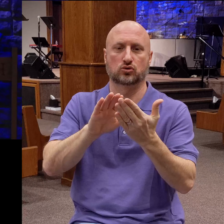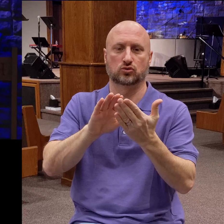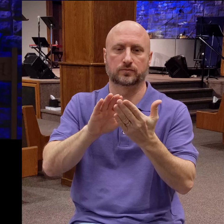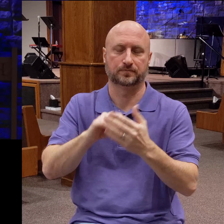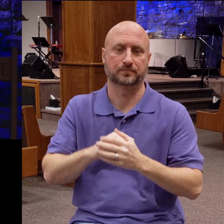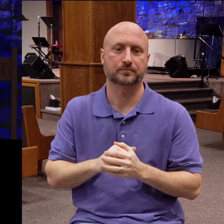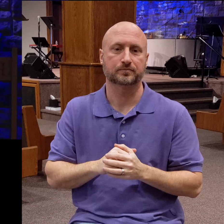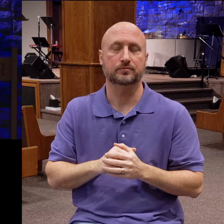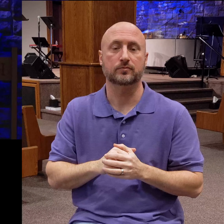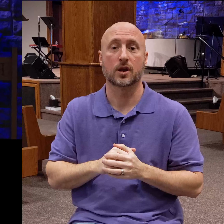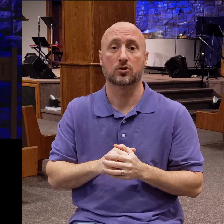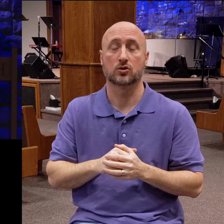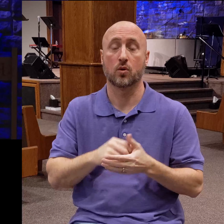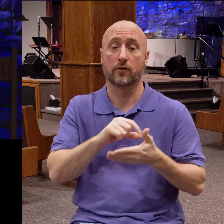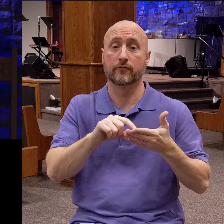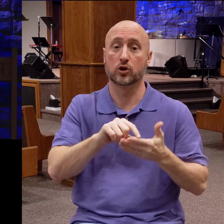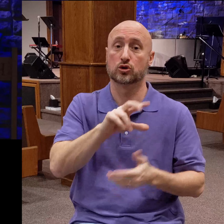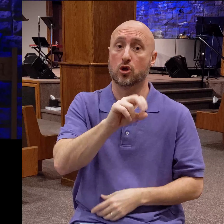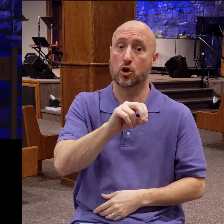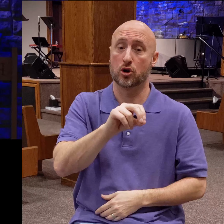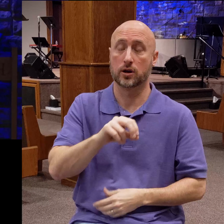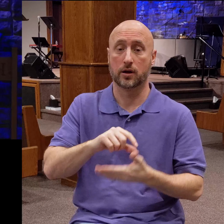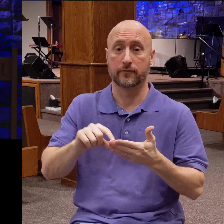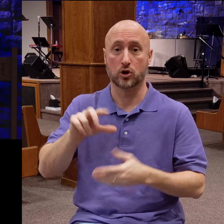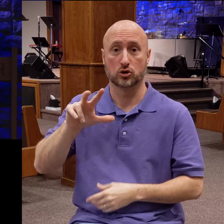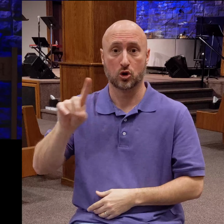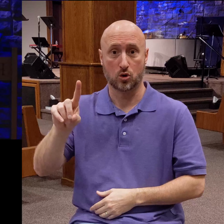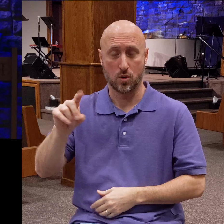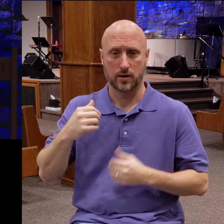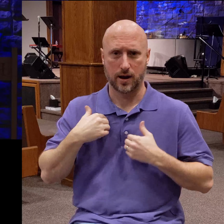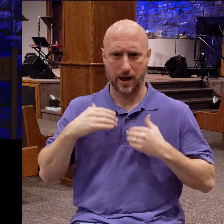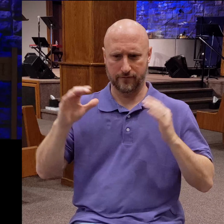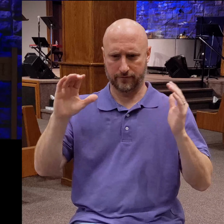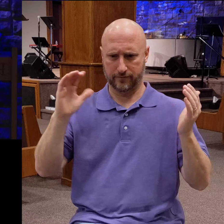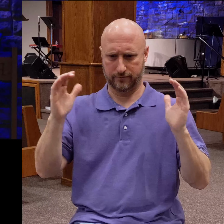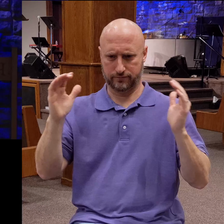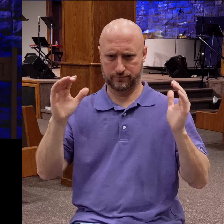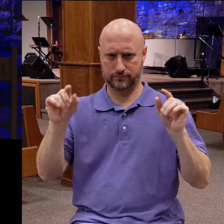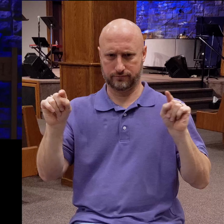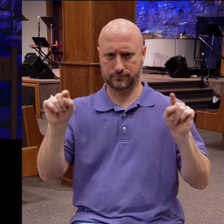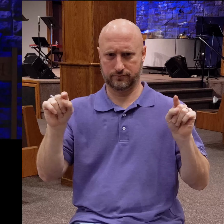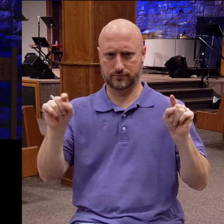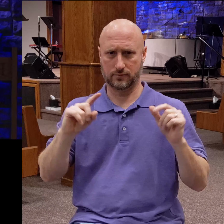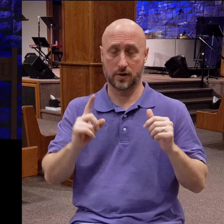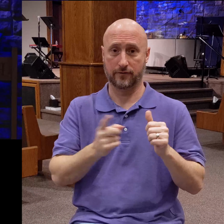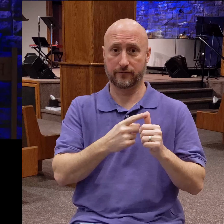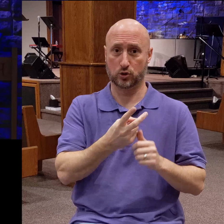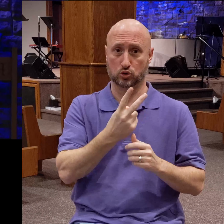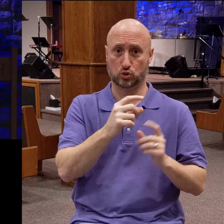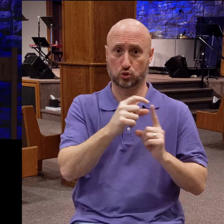And there's a contrast between 30 and 31 in the first two words in each verse. Verse 30 says,